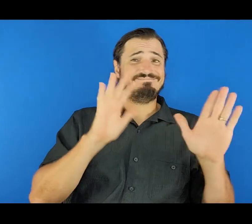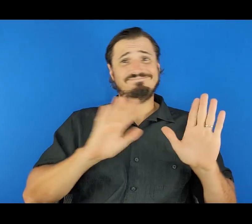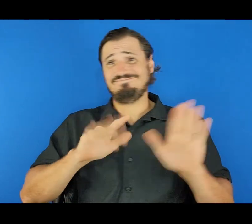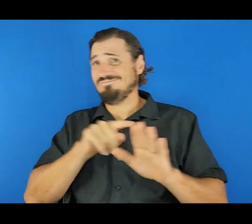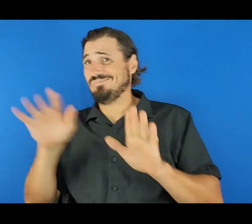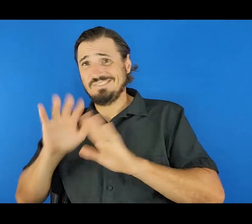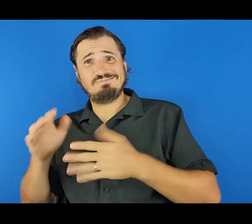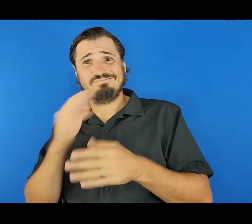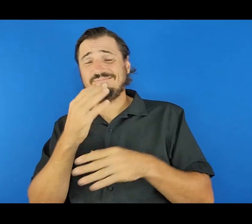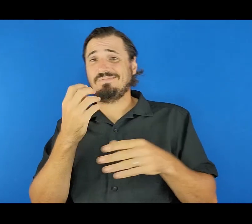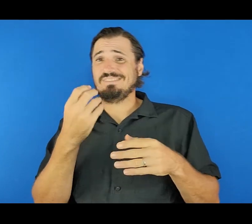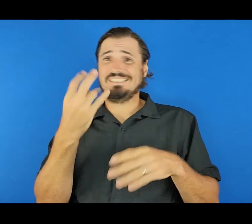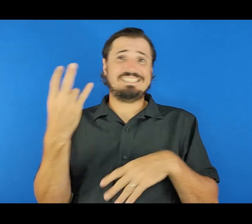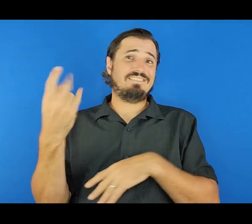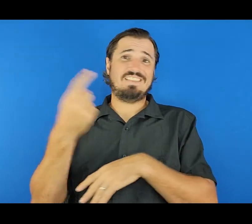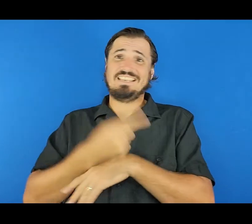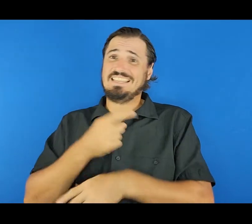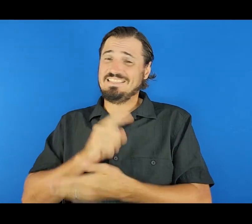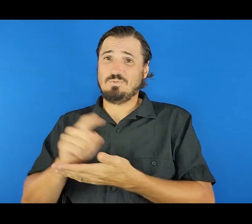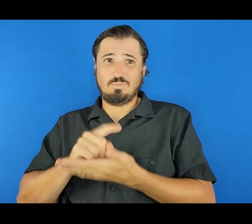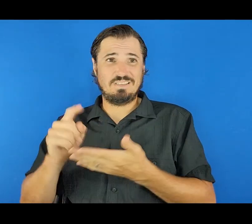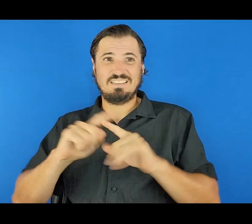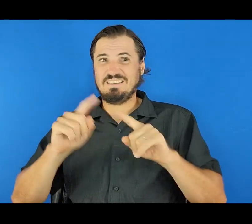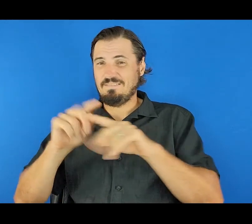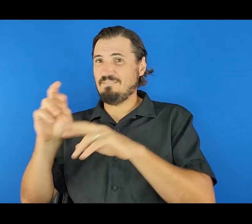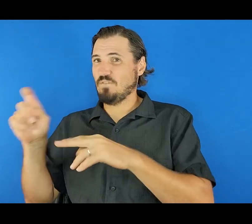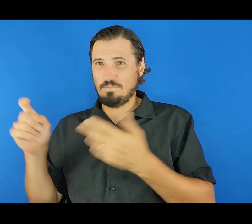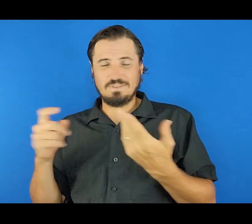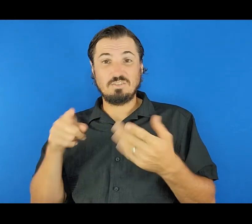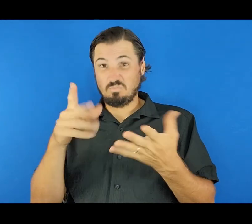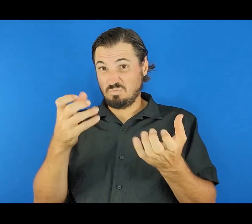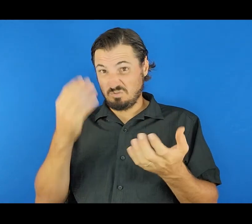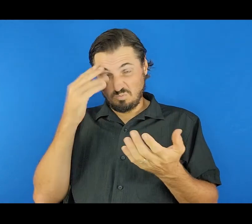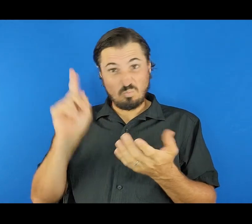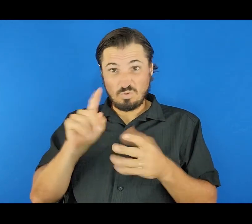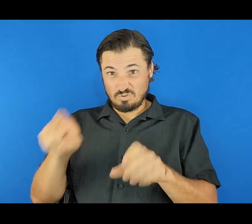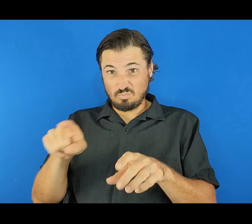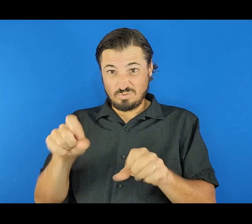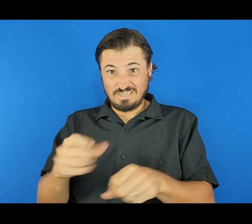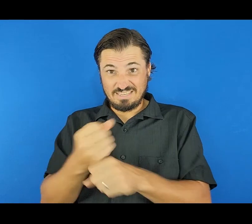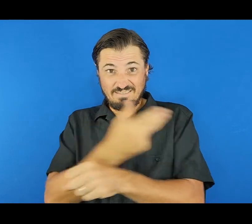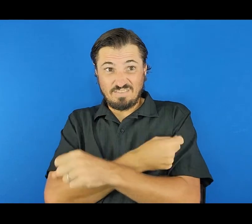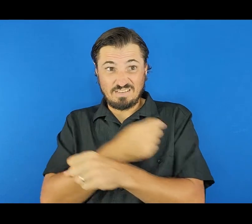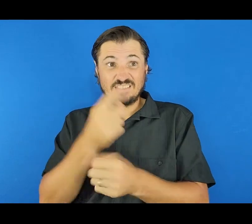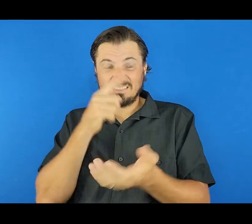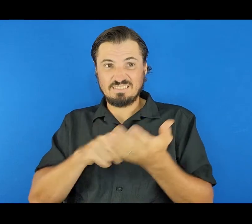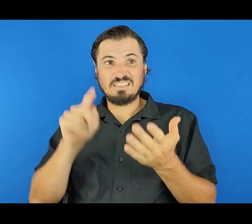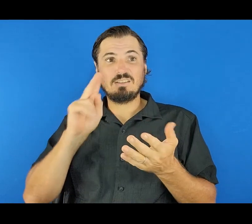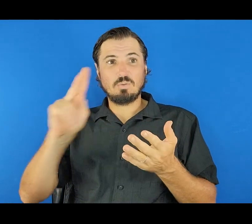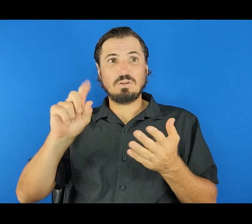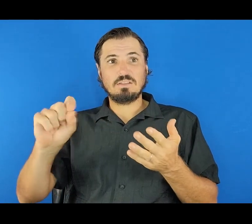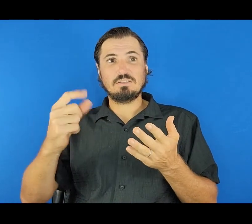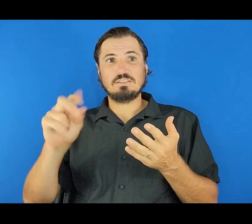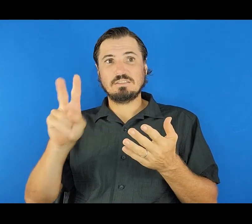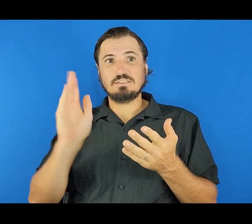vaccine 7 days a week at pharmacies around the island. To see the options, please visit